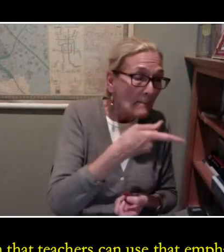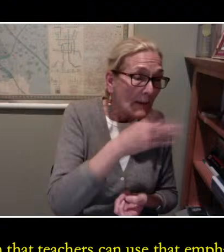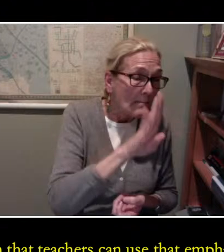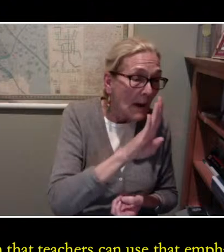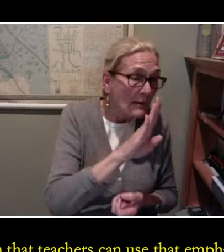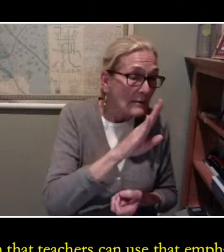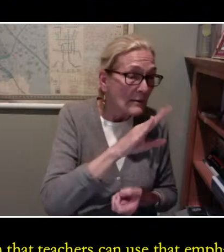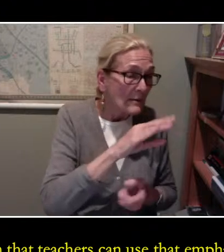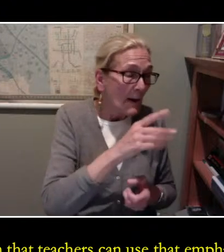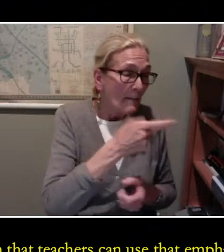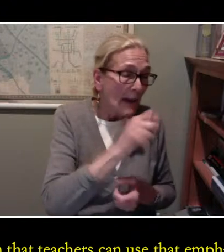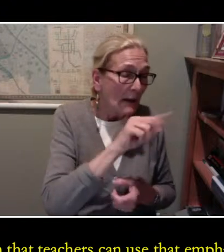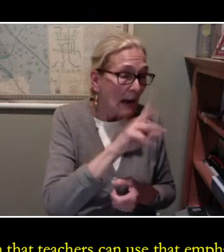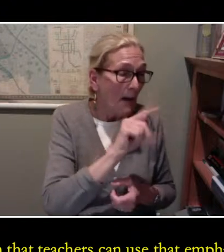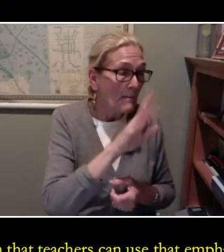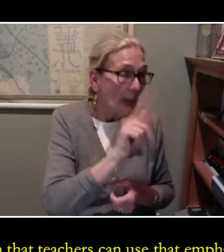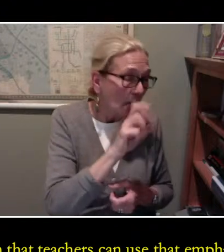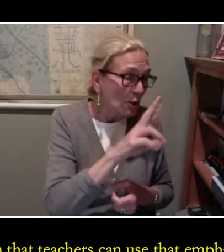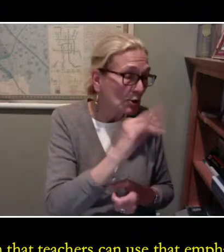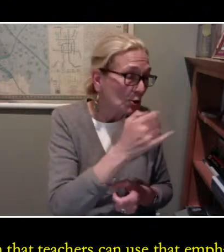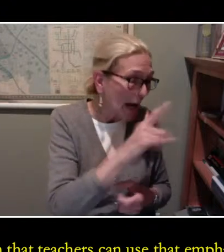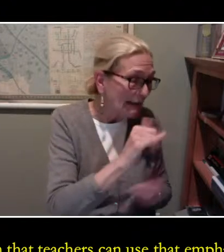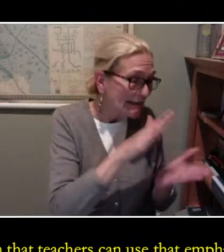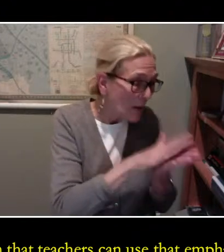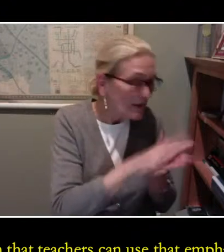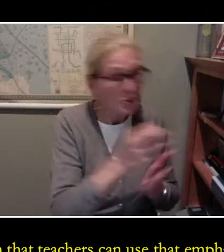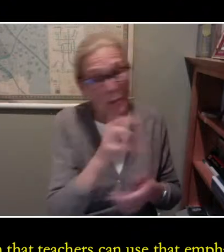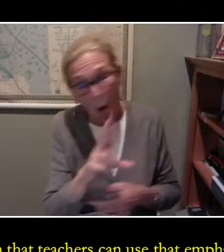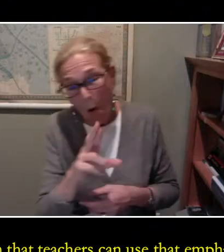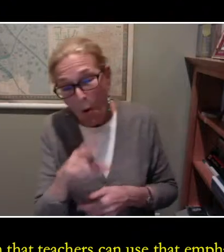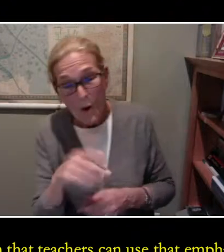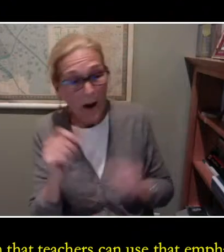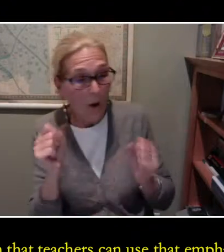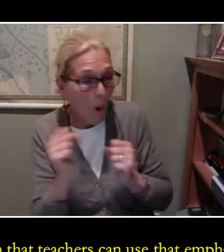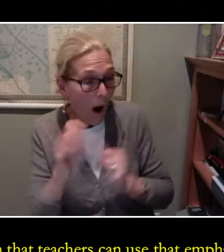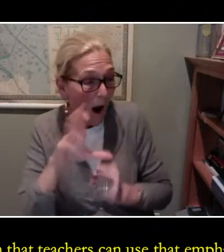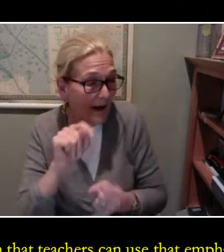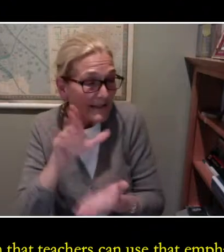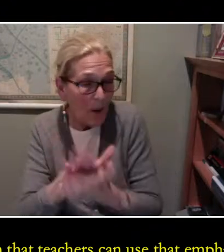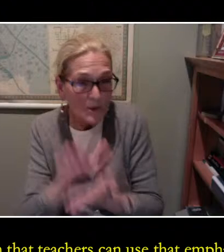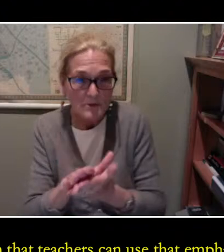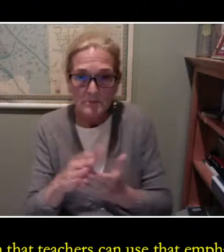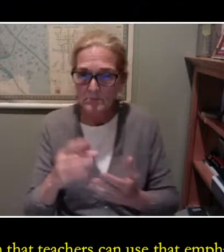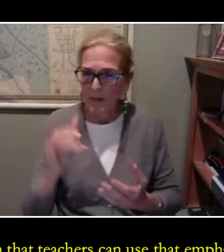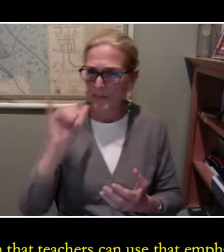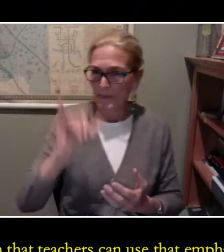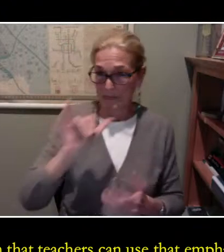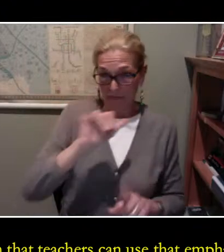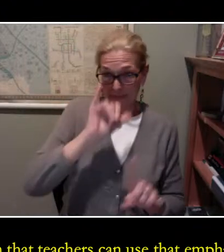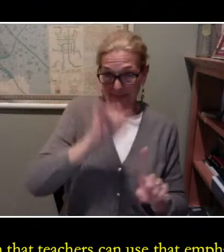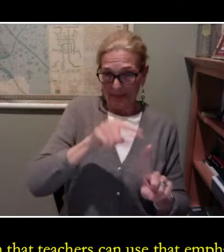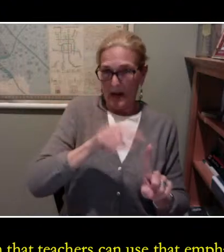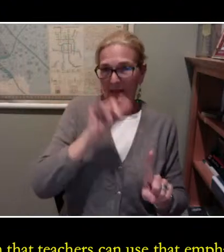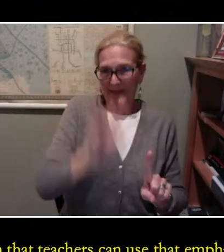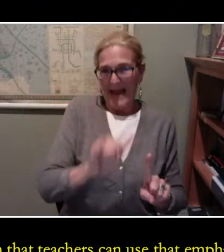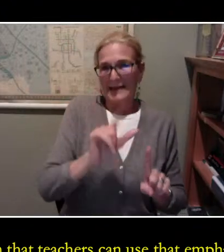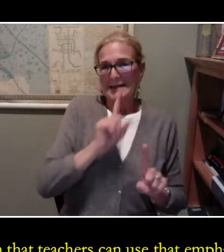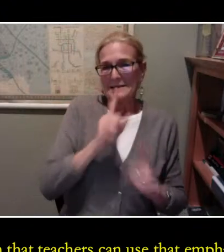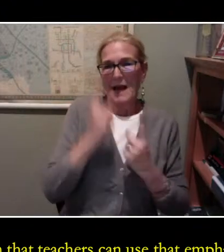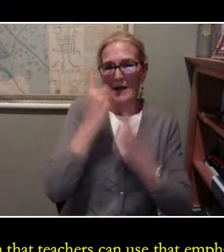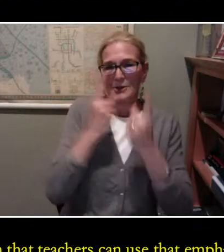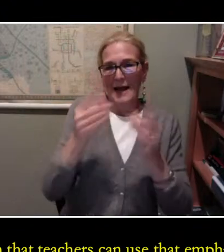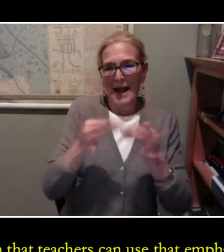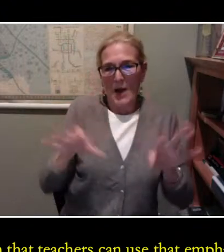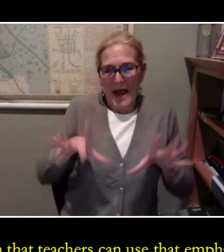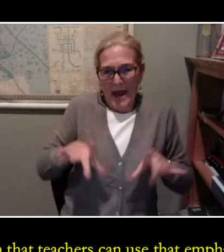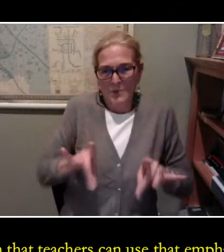toddler if they're hungry and maybe giving them options like, would you like a peanut butter jelly sandwich or a